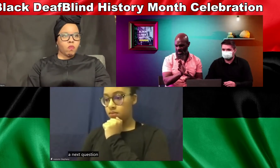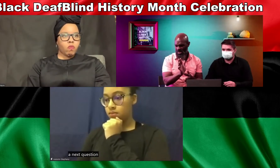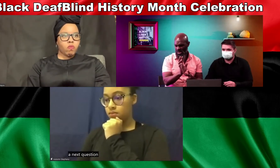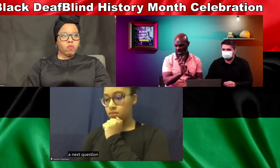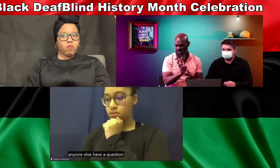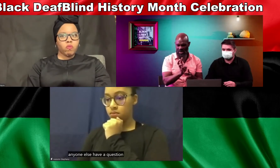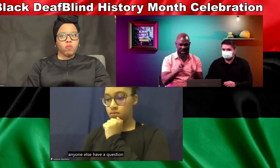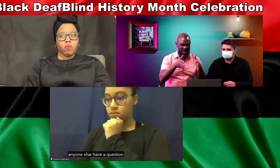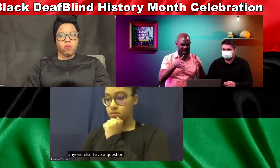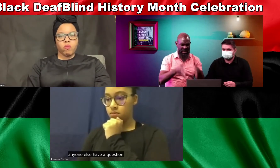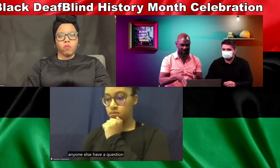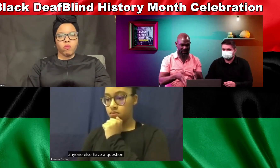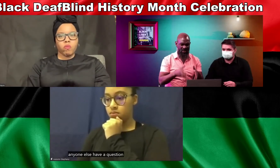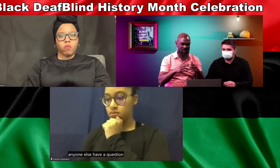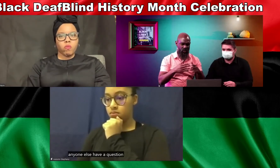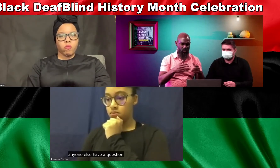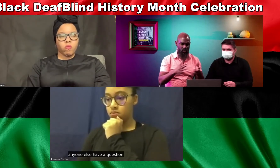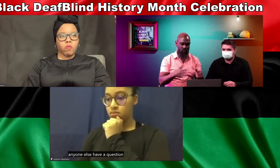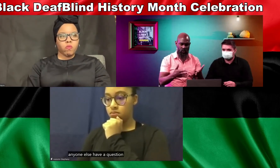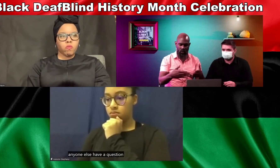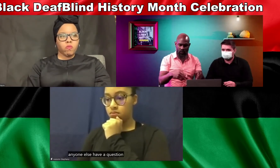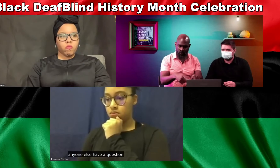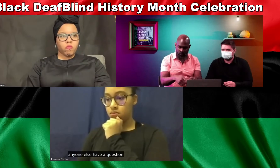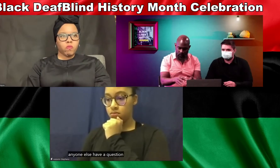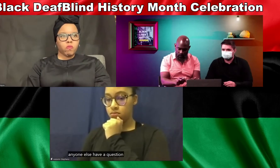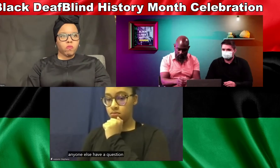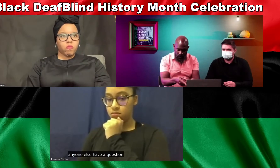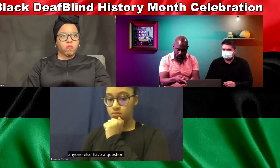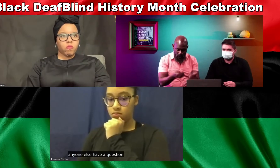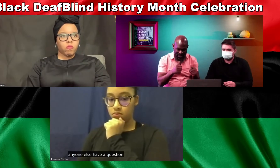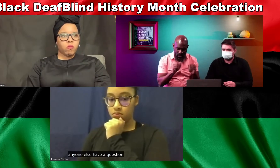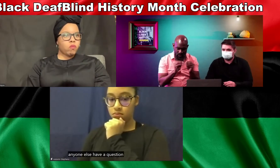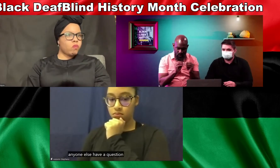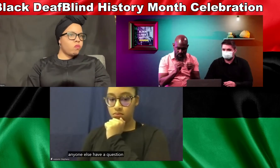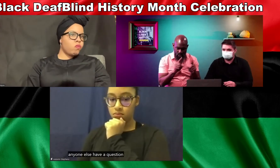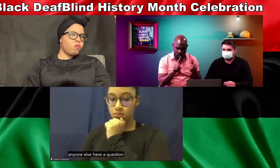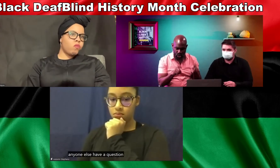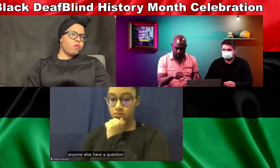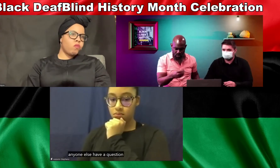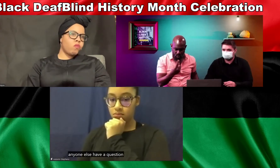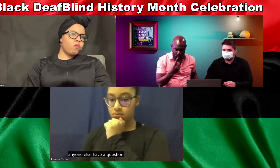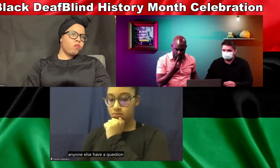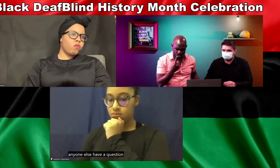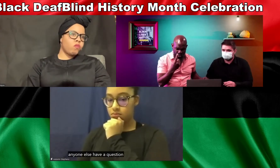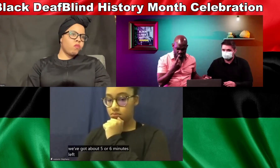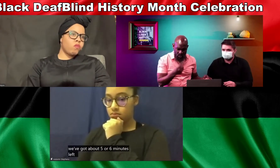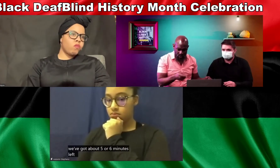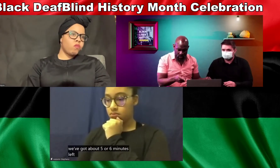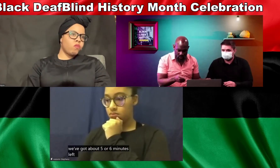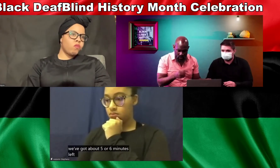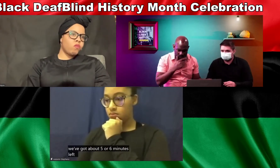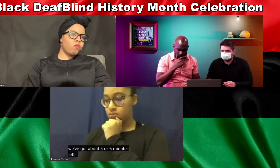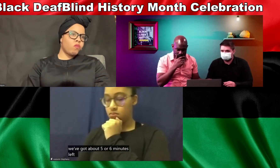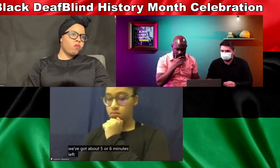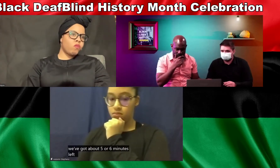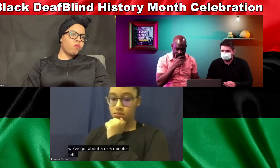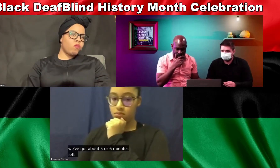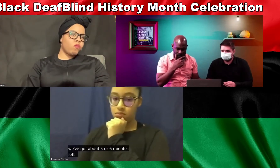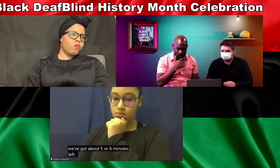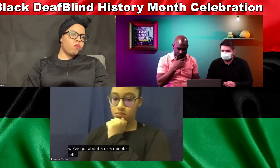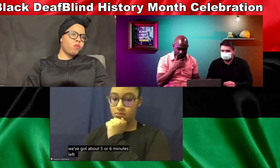Because we've got about 5 or 6 minutes left. Are there any more questions from the audience?